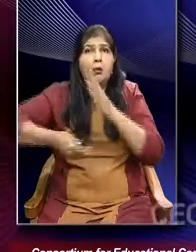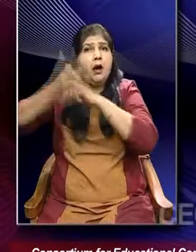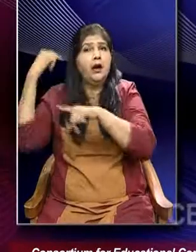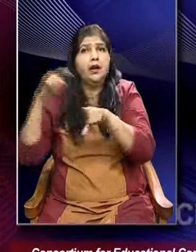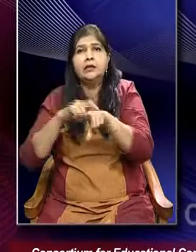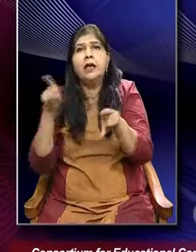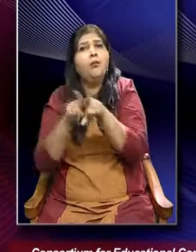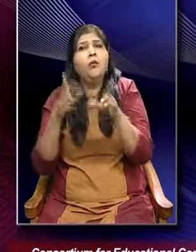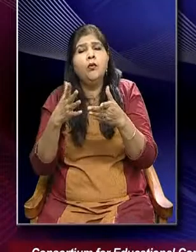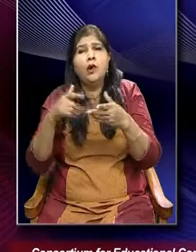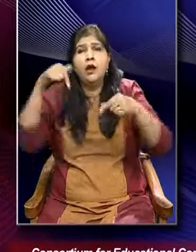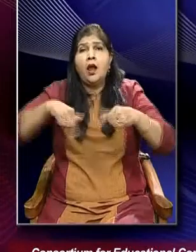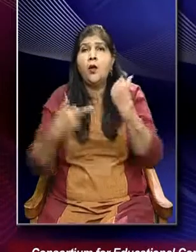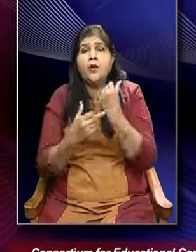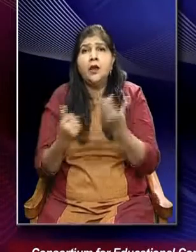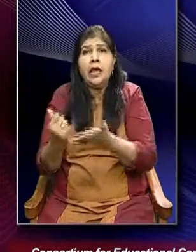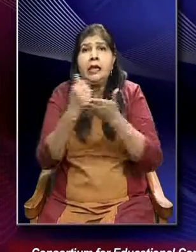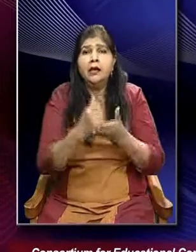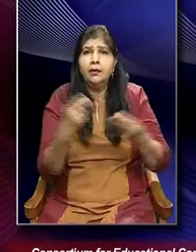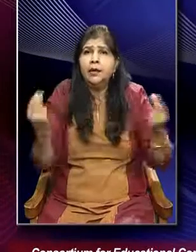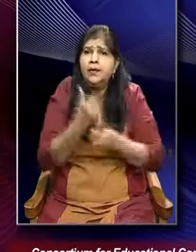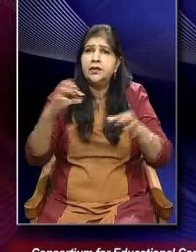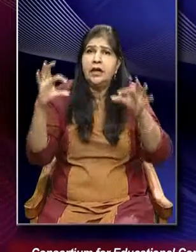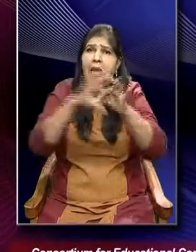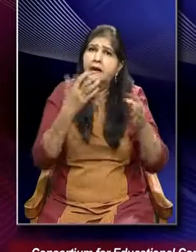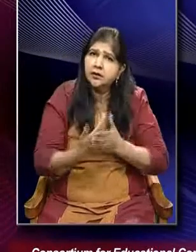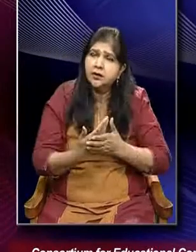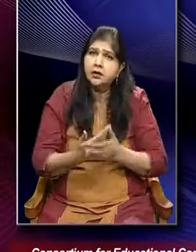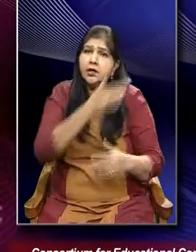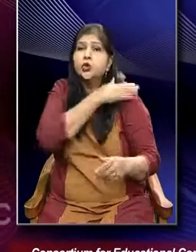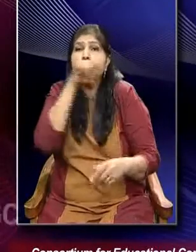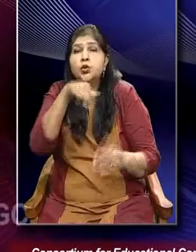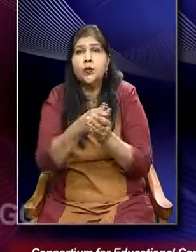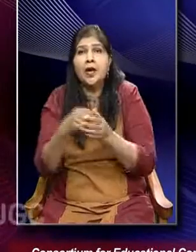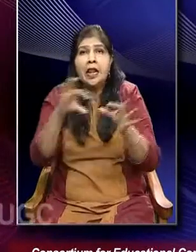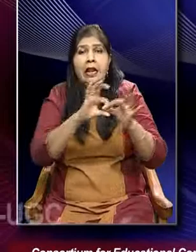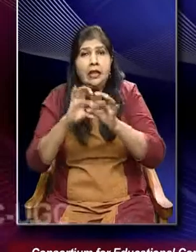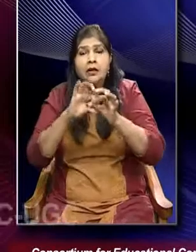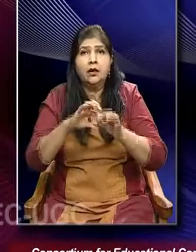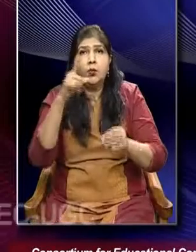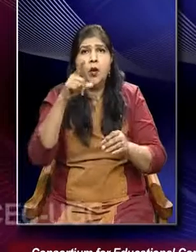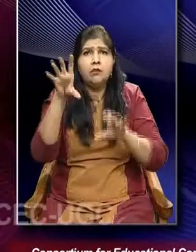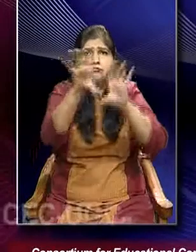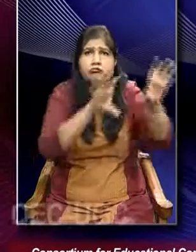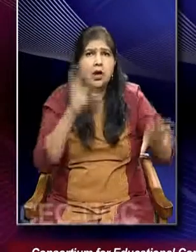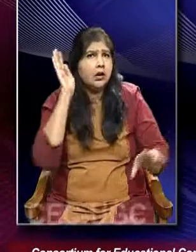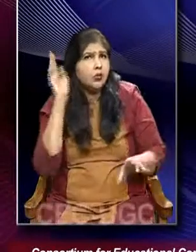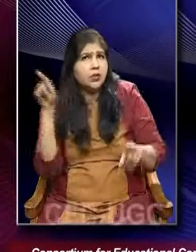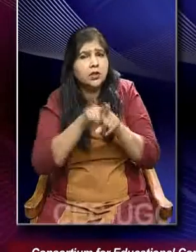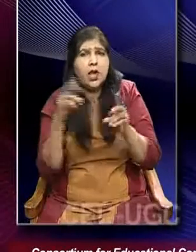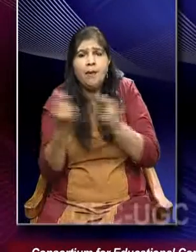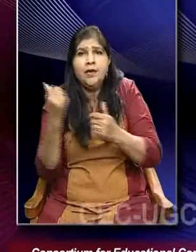before. Technology is responsible for linking one part of the globe with the